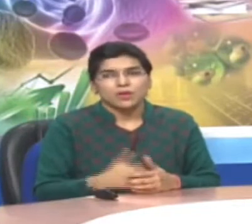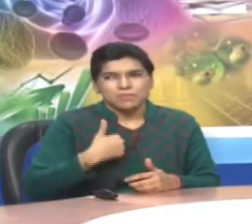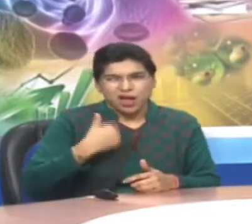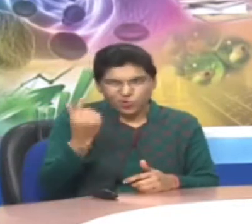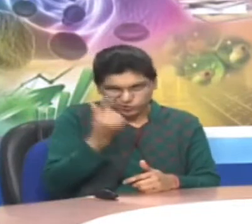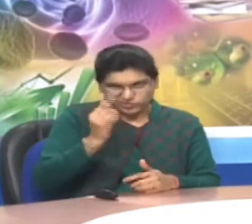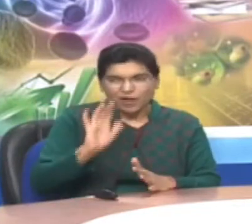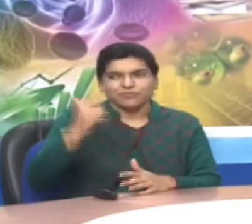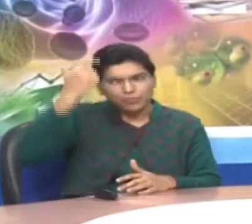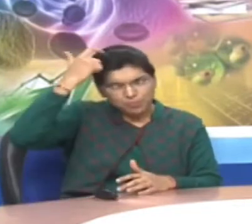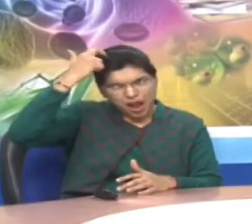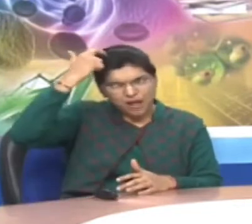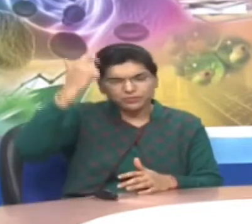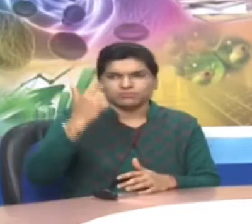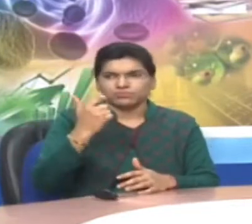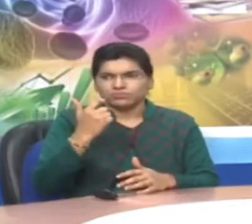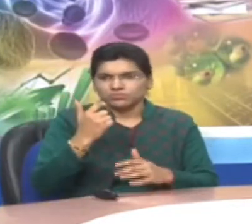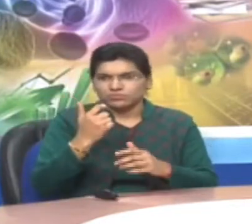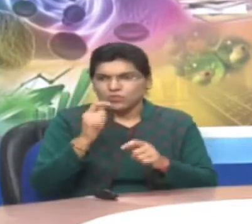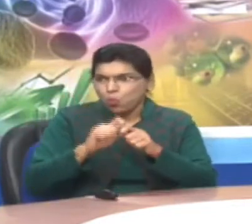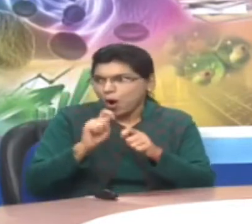But I'm smarter than you.